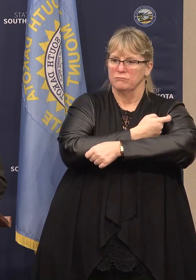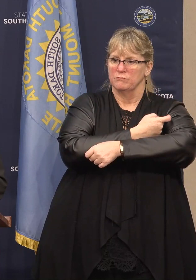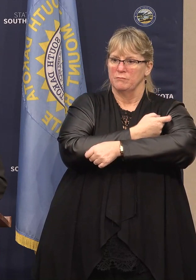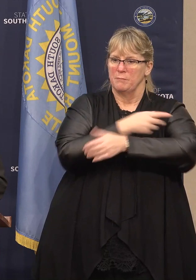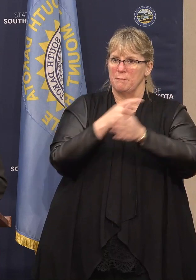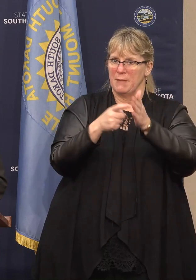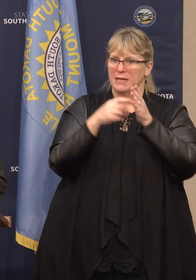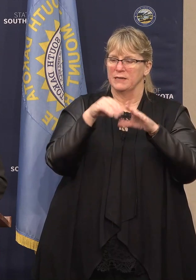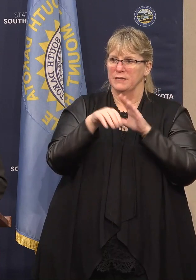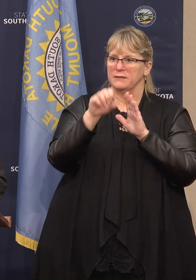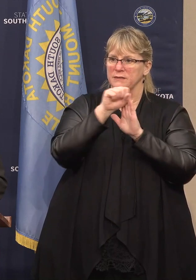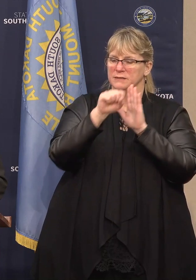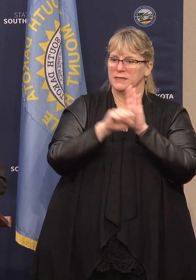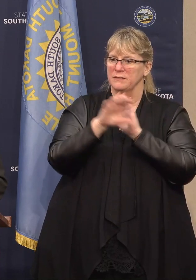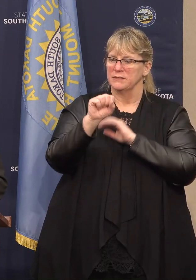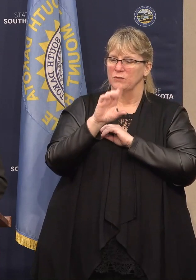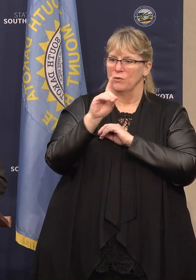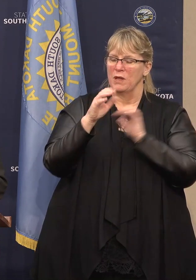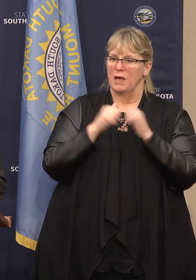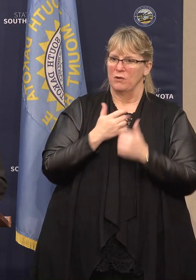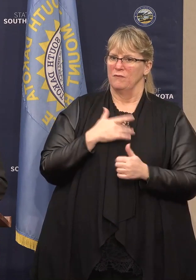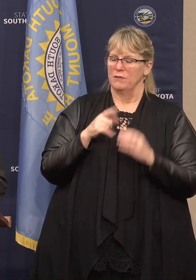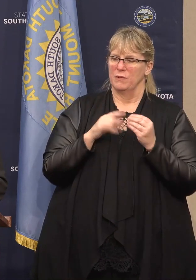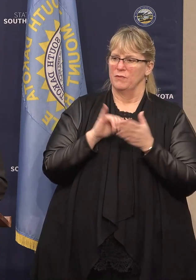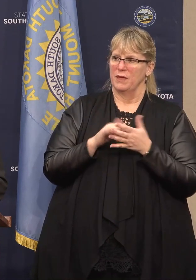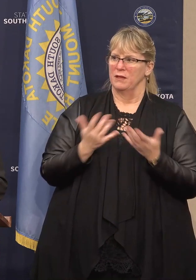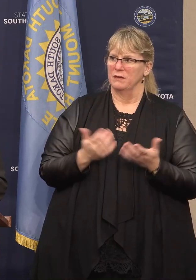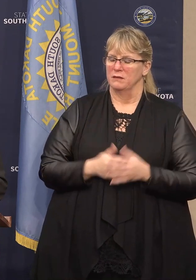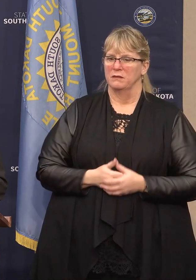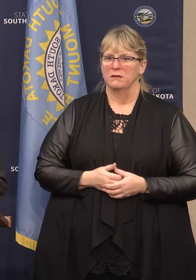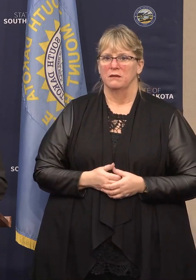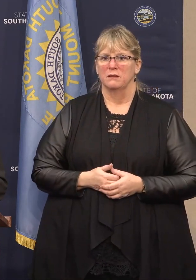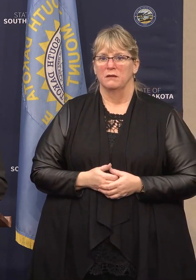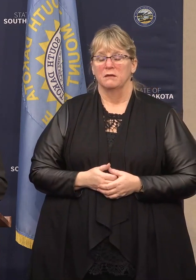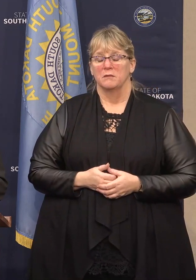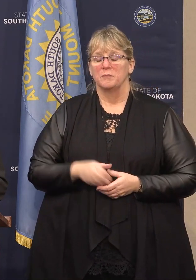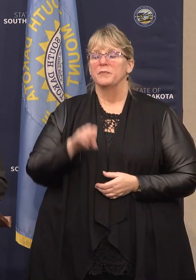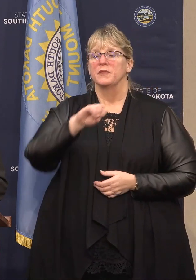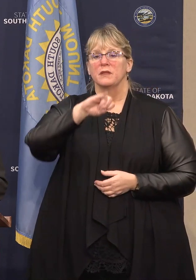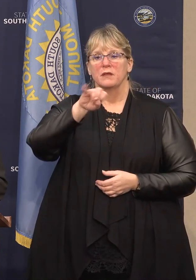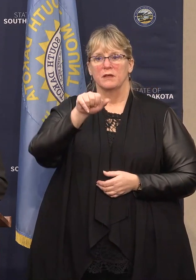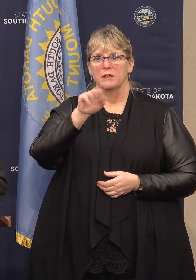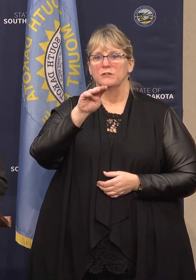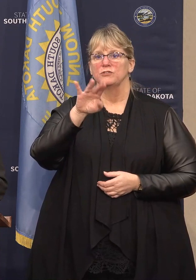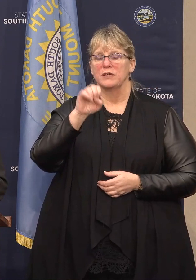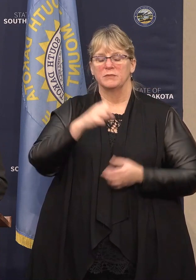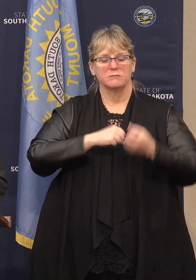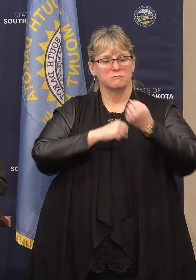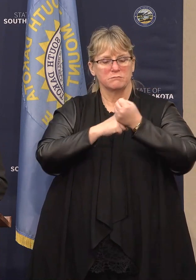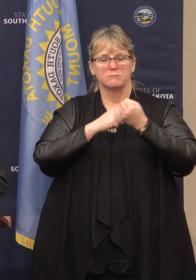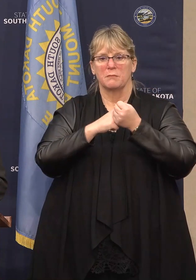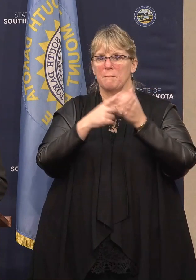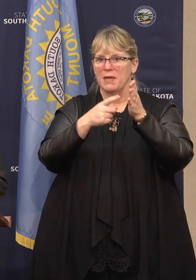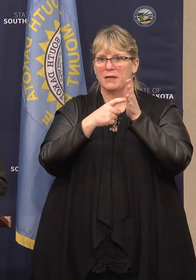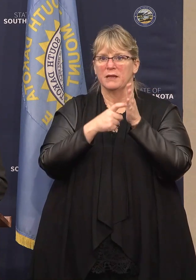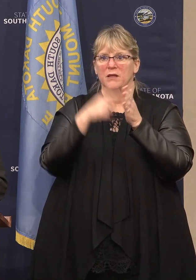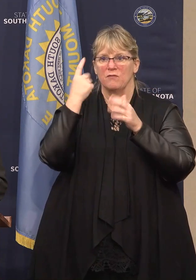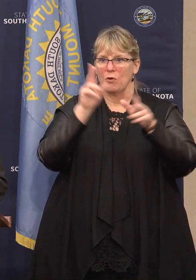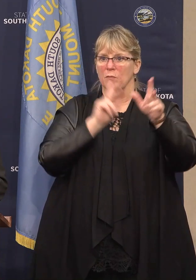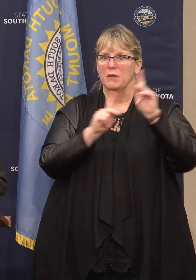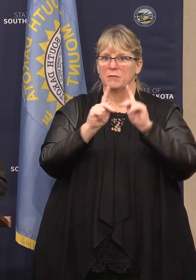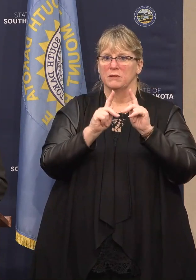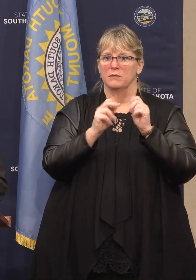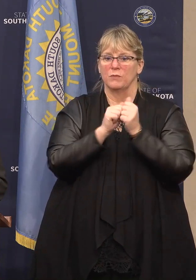Dakota. What do you think about that? Well, Jamie has long supported mandating things down to people that should be their